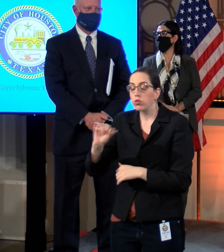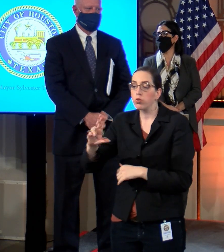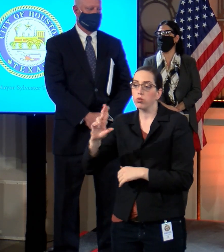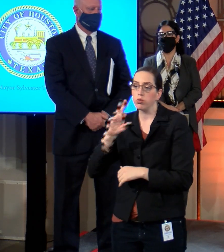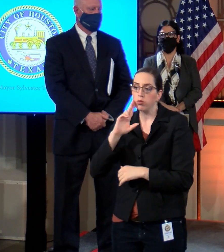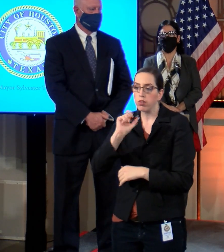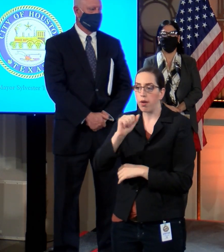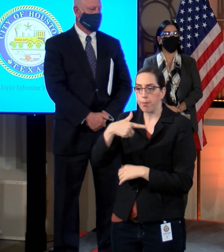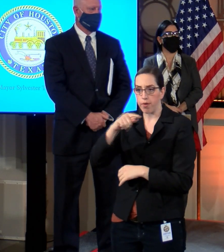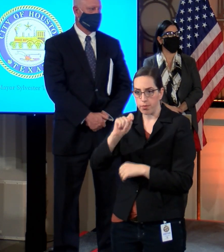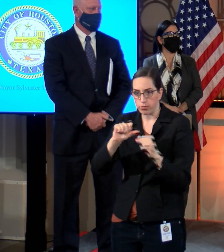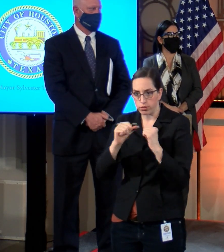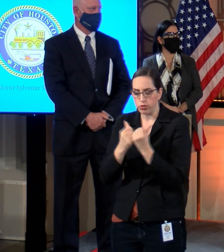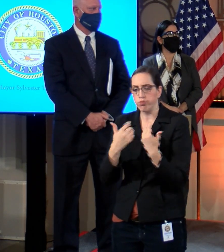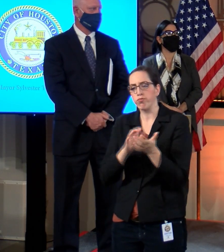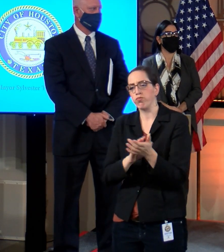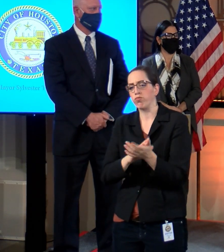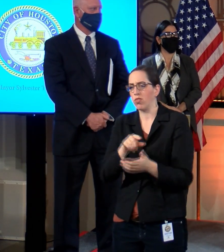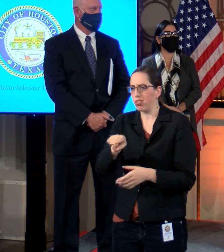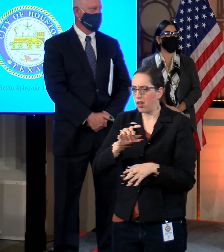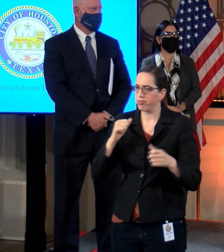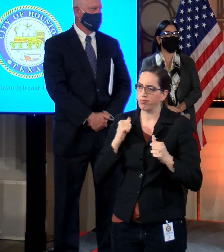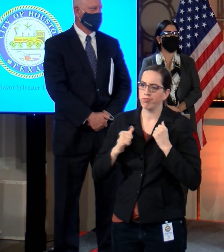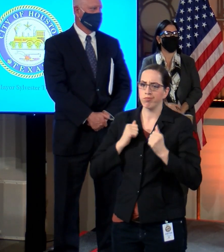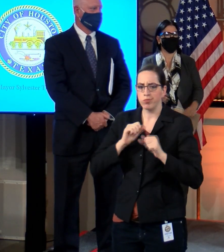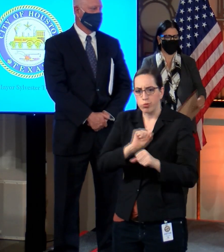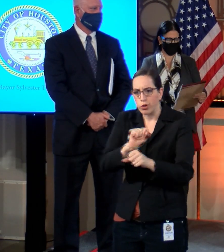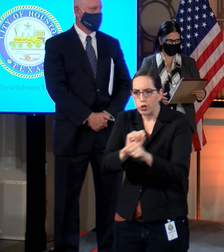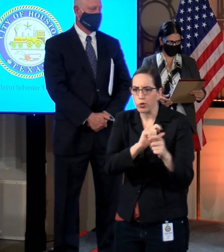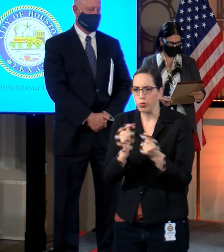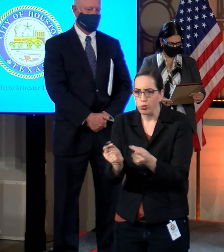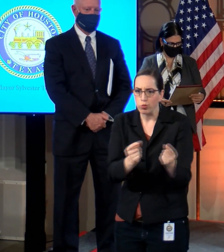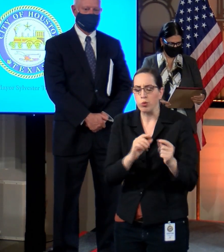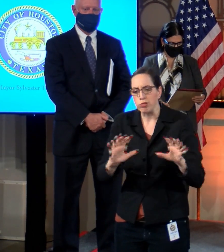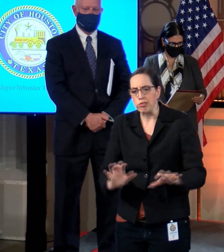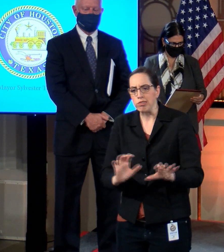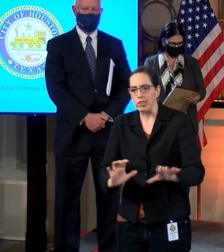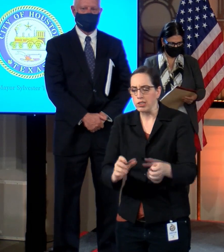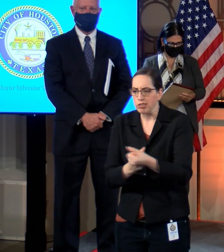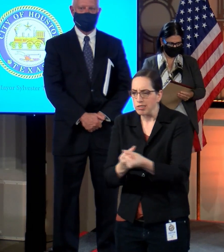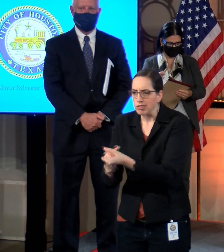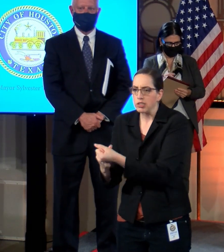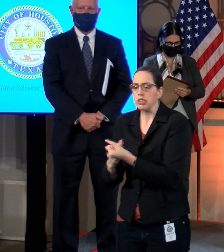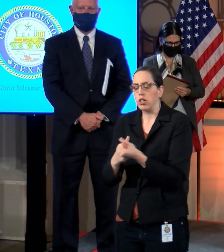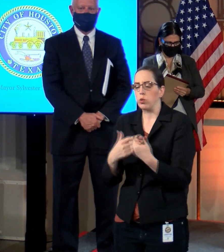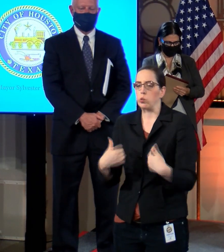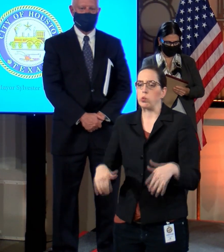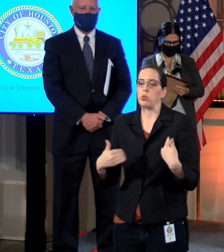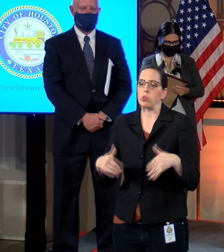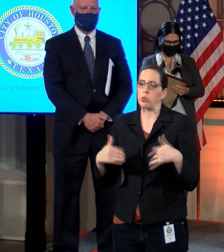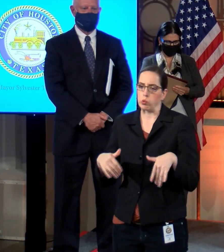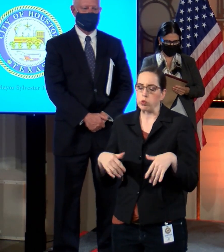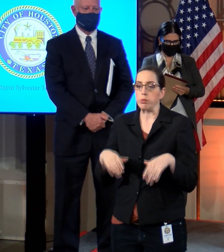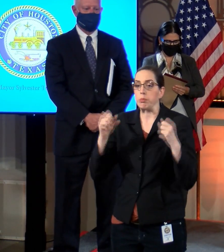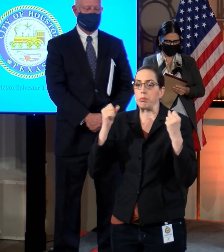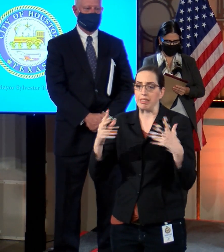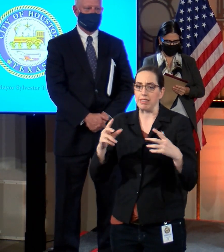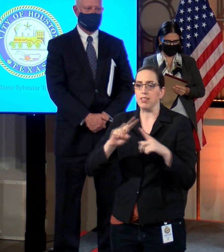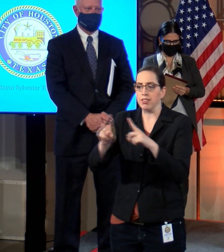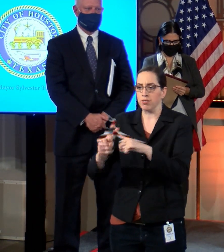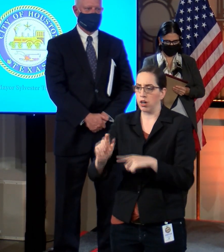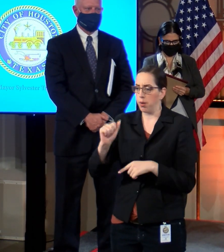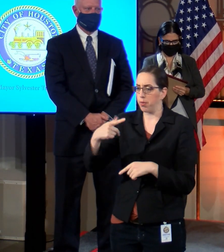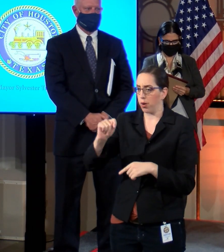Apartment Association for their work and what they have done and their support and assistance. A number of the apartment